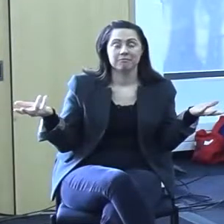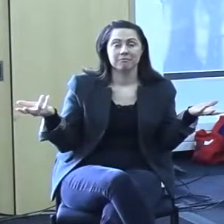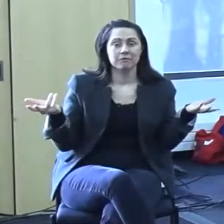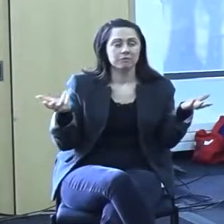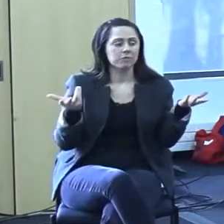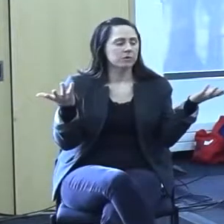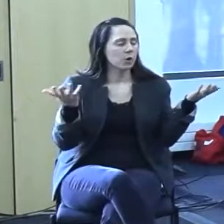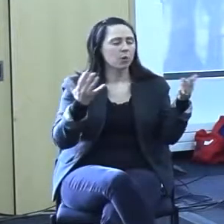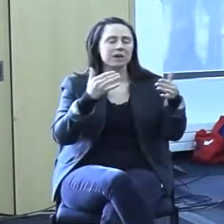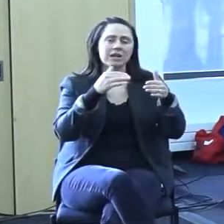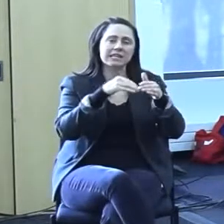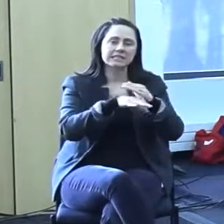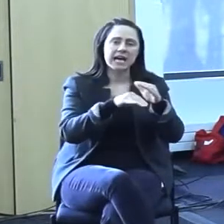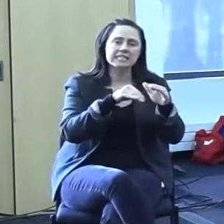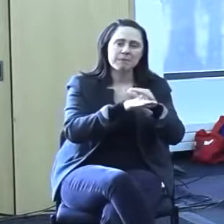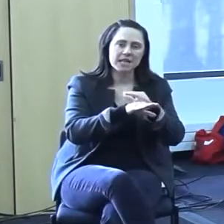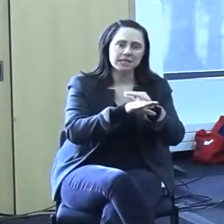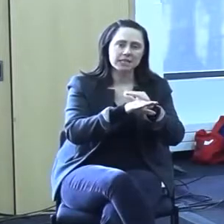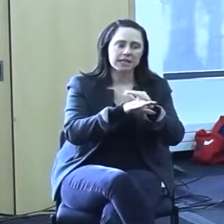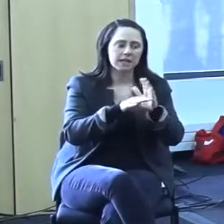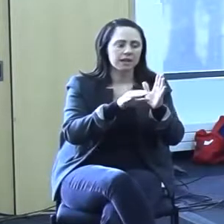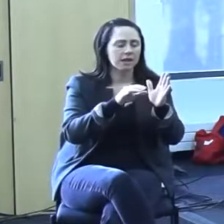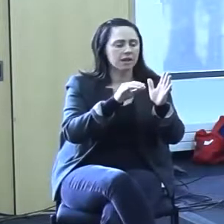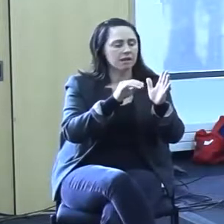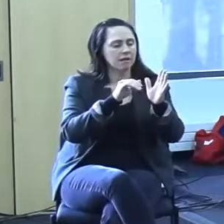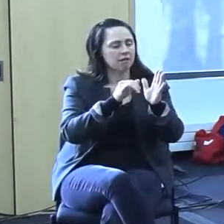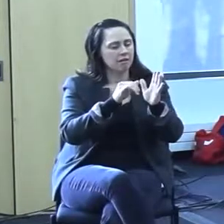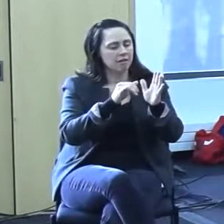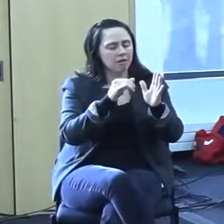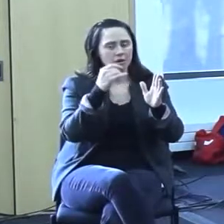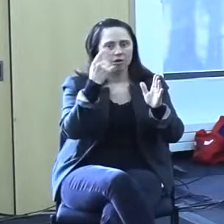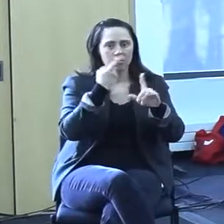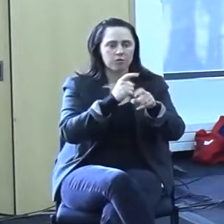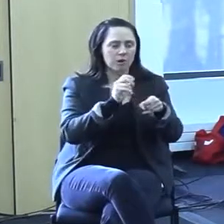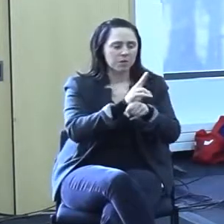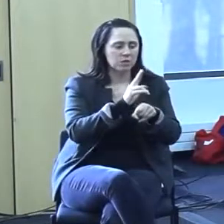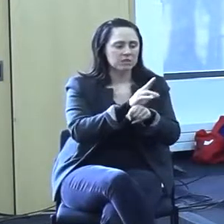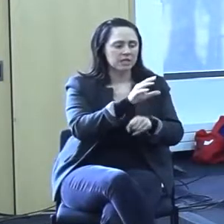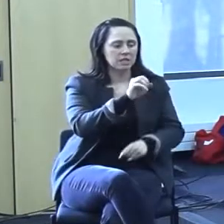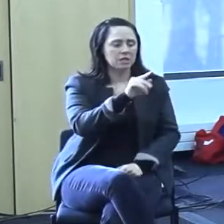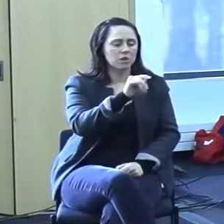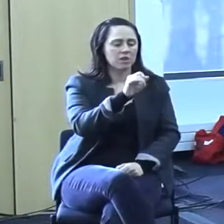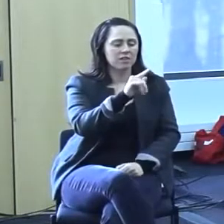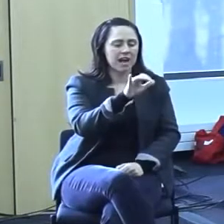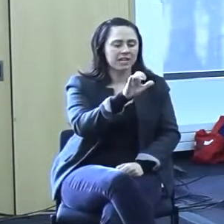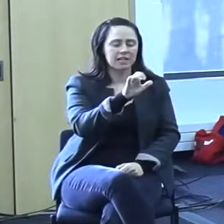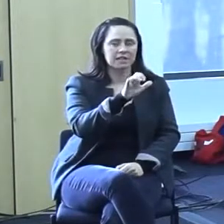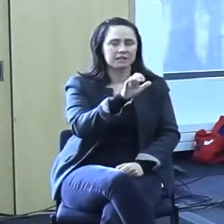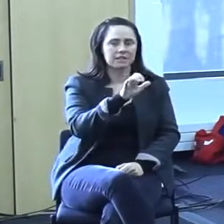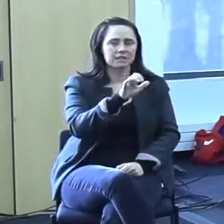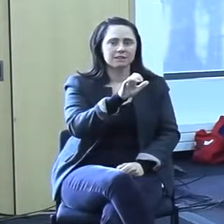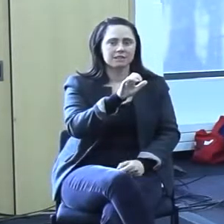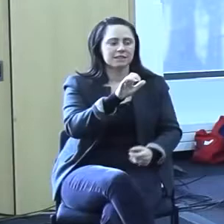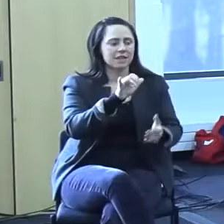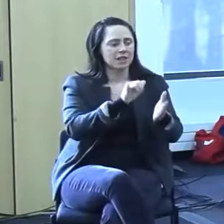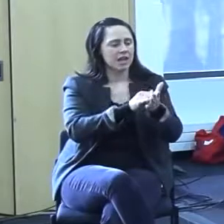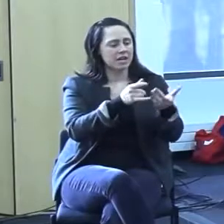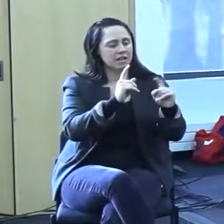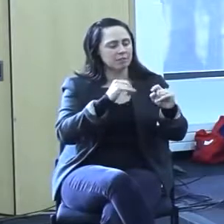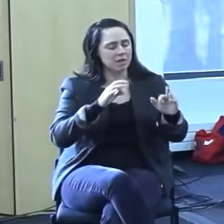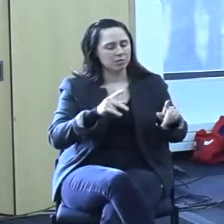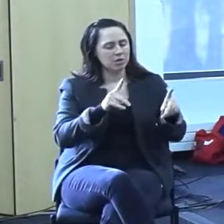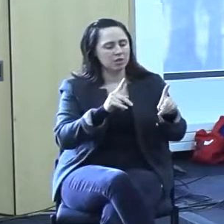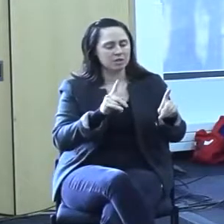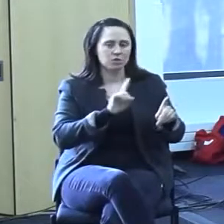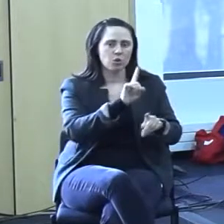the accessibility of using an orthotic gave me a chance to go back and walk around. Now